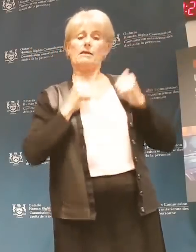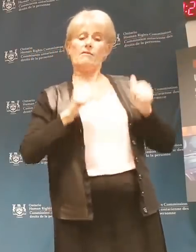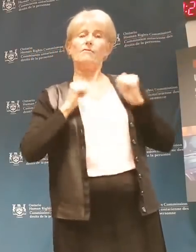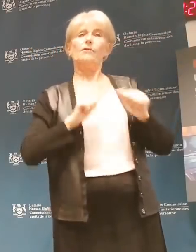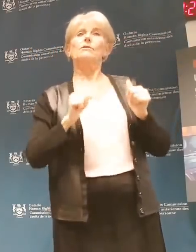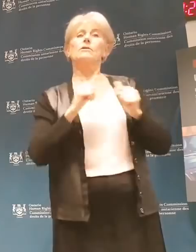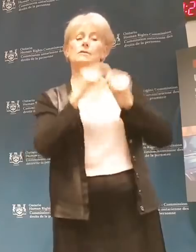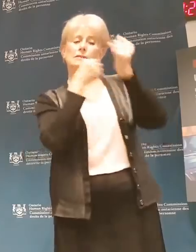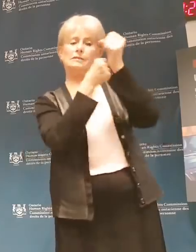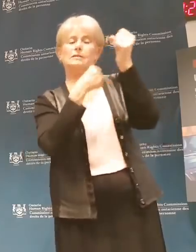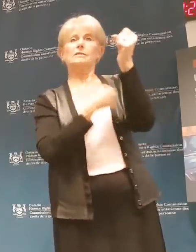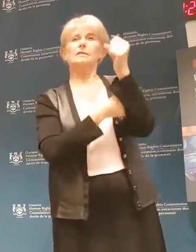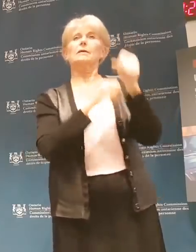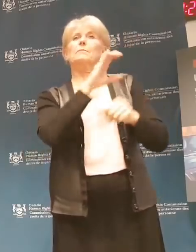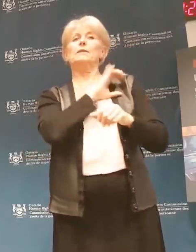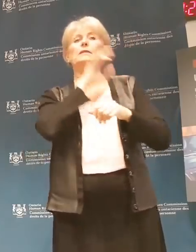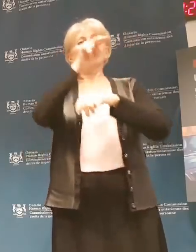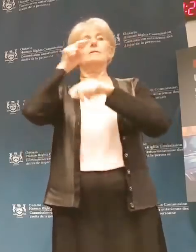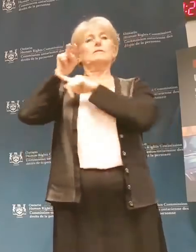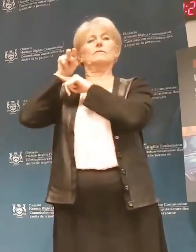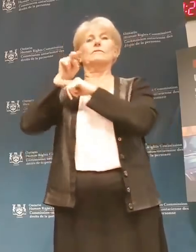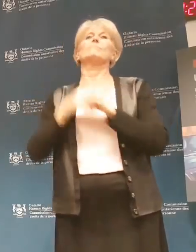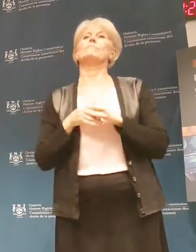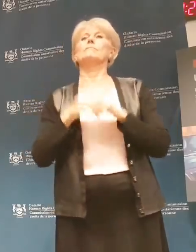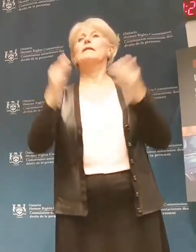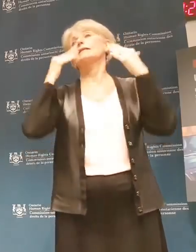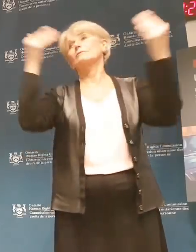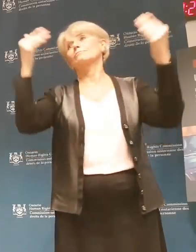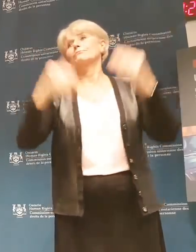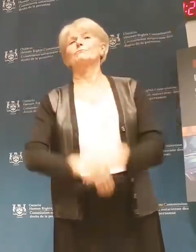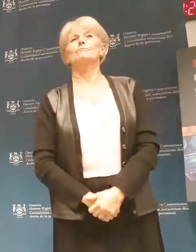to strengthen police oversight. Thank you.